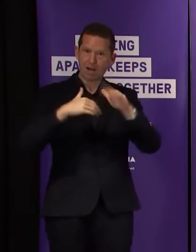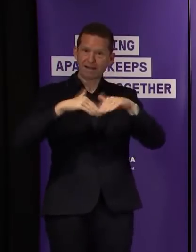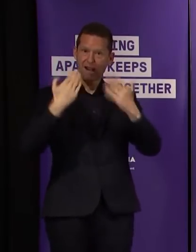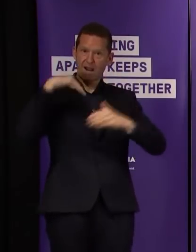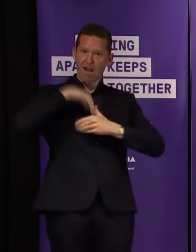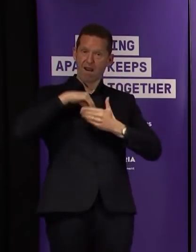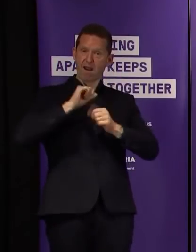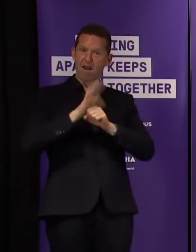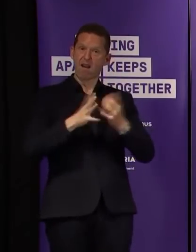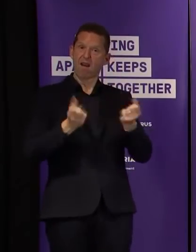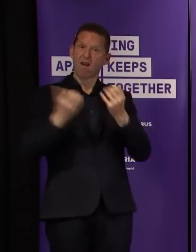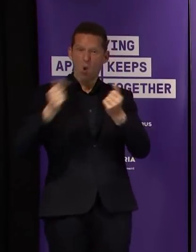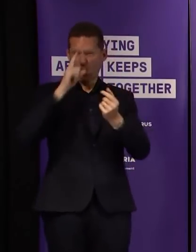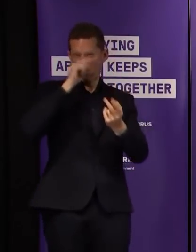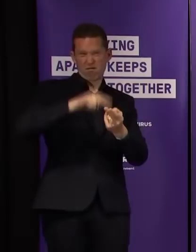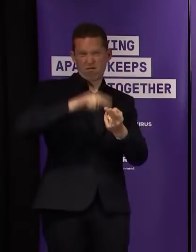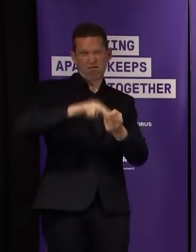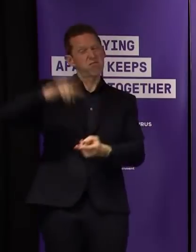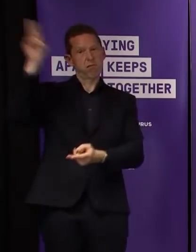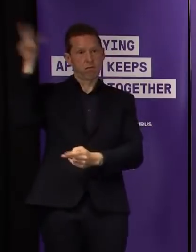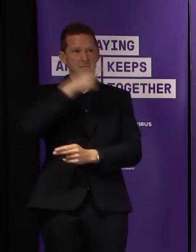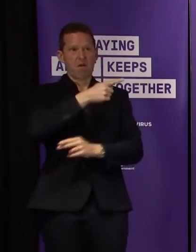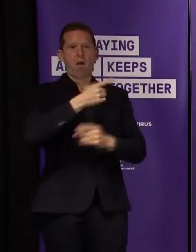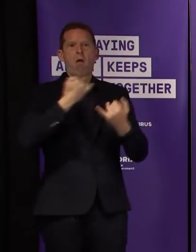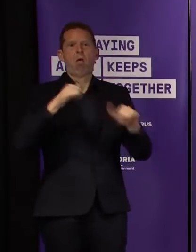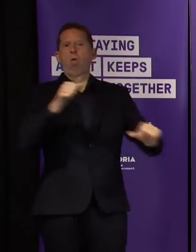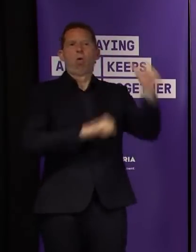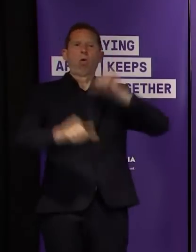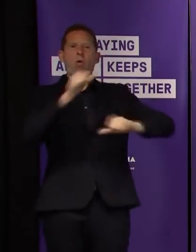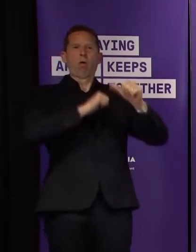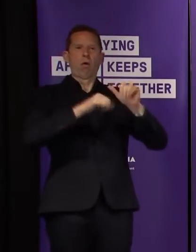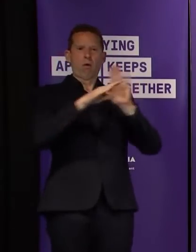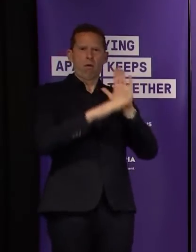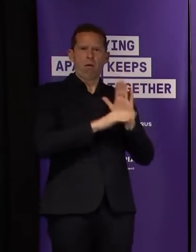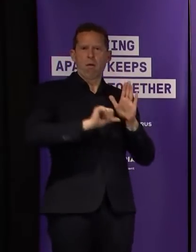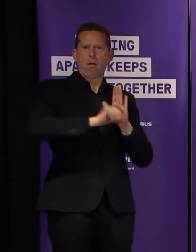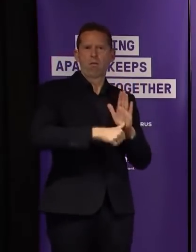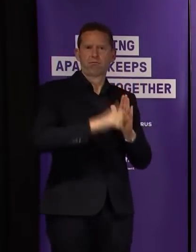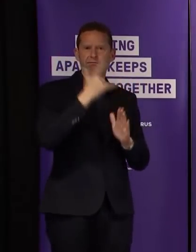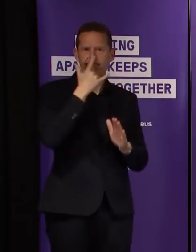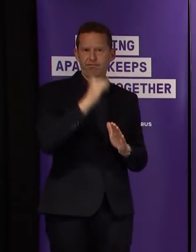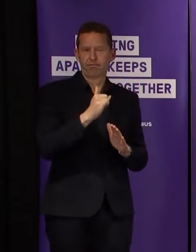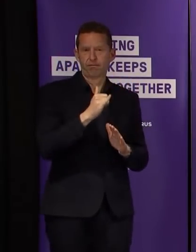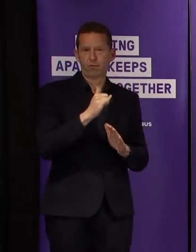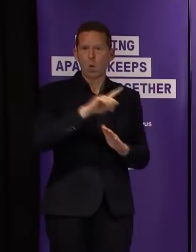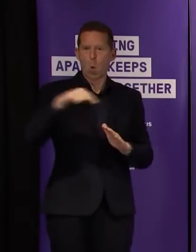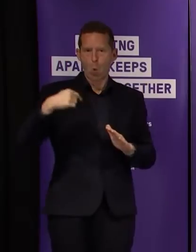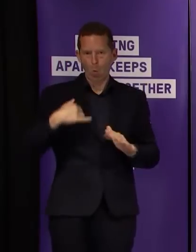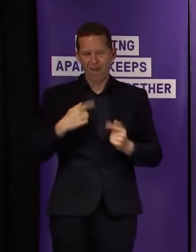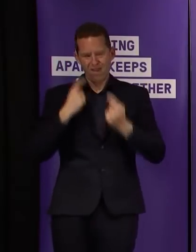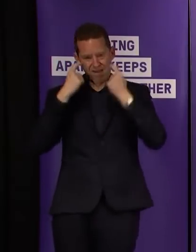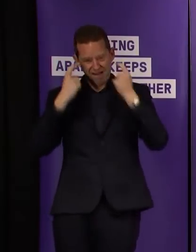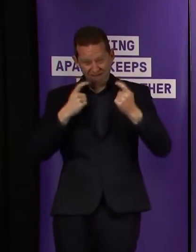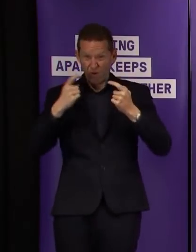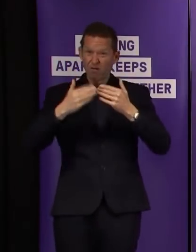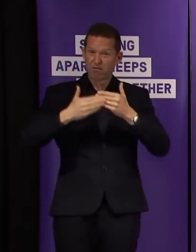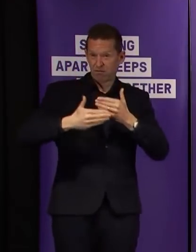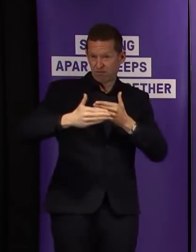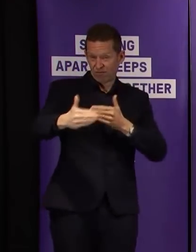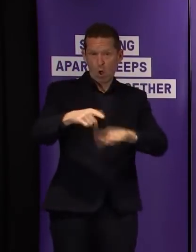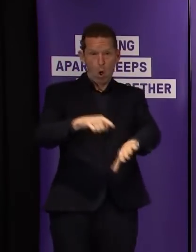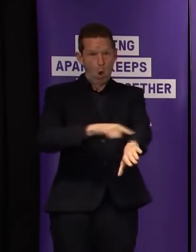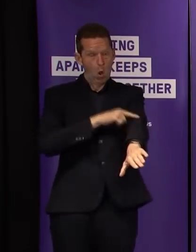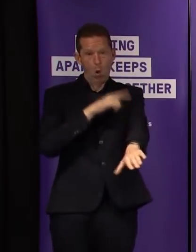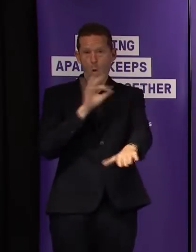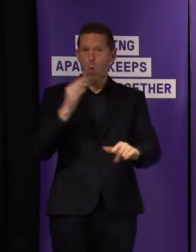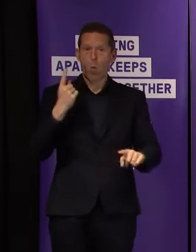well increase even more. So we are laying out a pathway, and it's long and it's not enough for